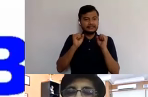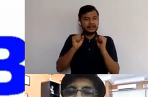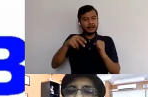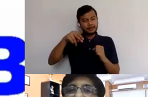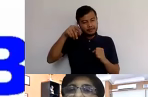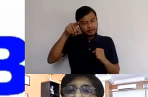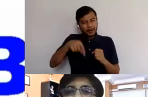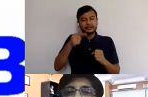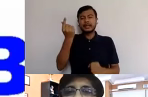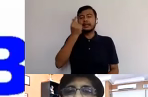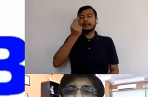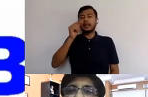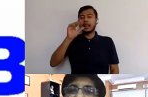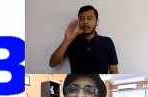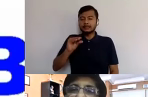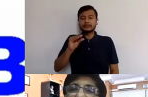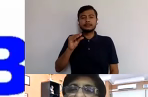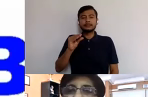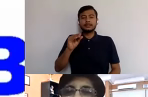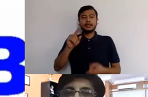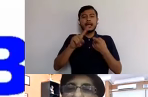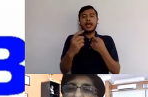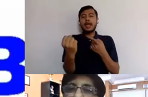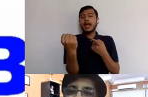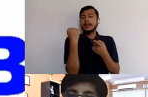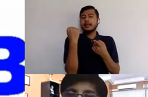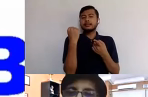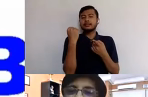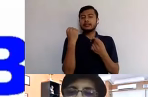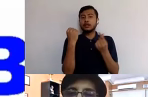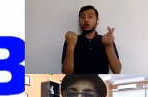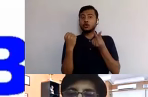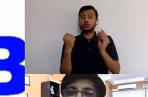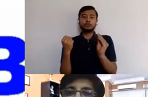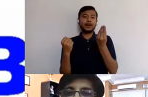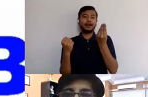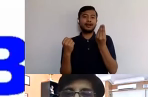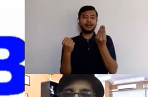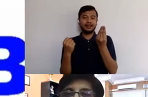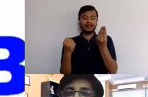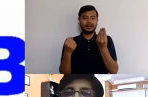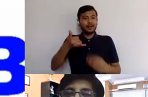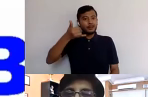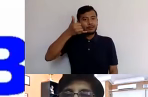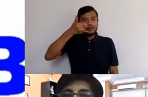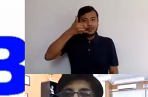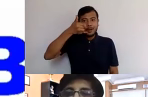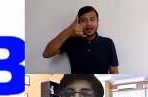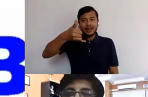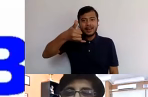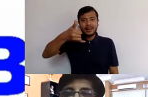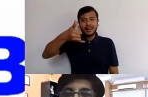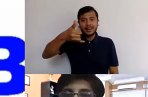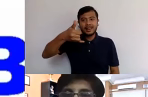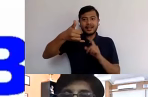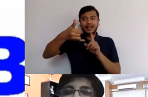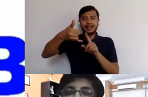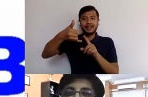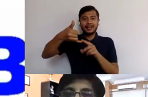efficiency on the energy efficiency of the cell phones. All the time, you know, there is a move towards